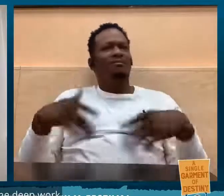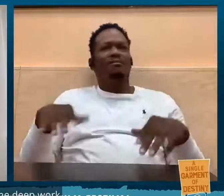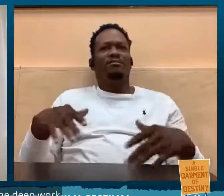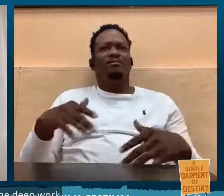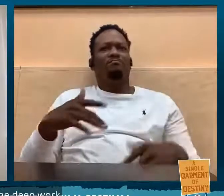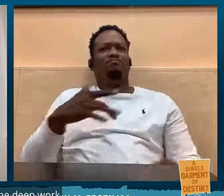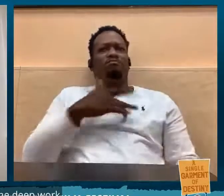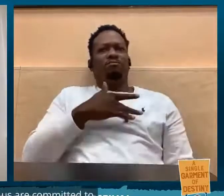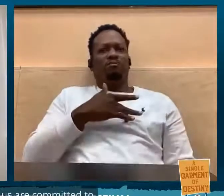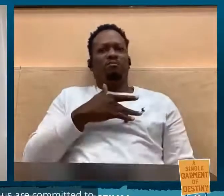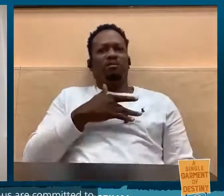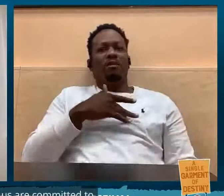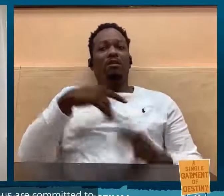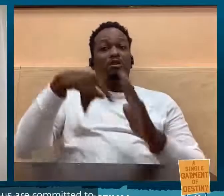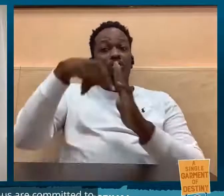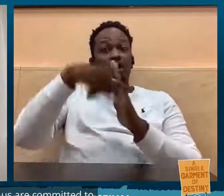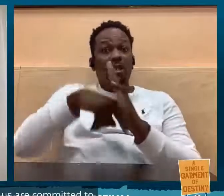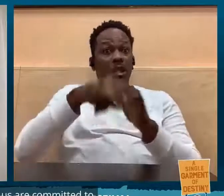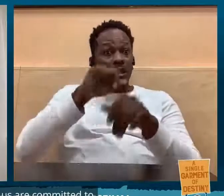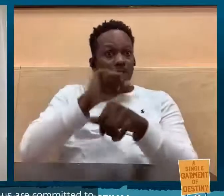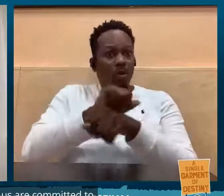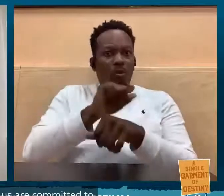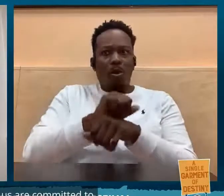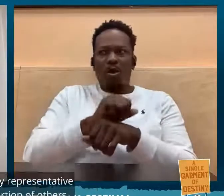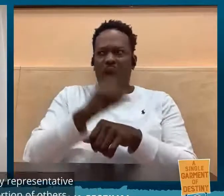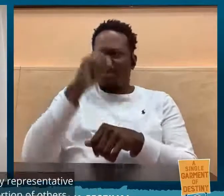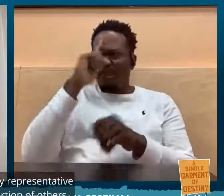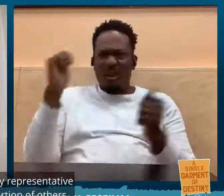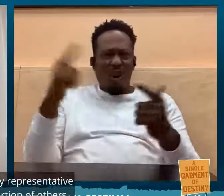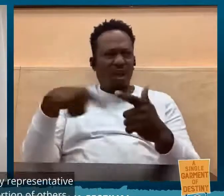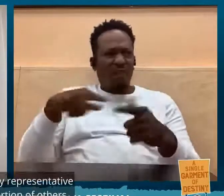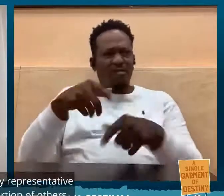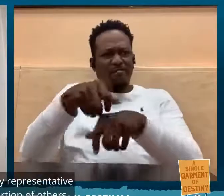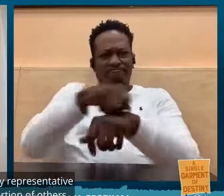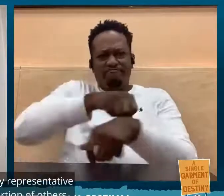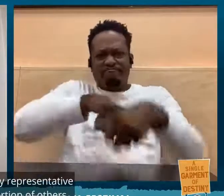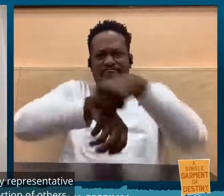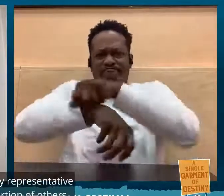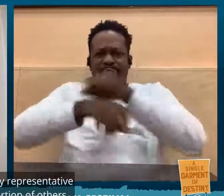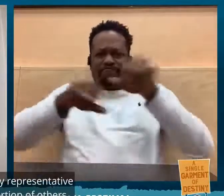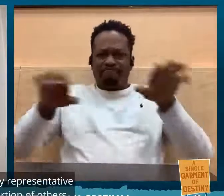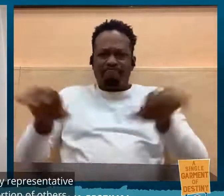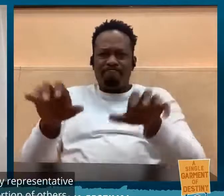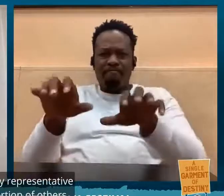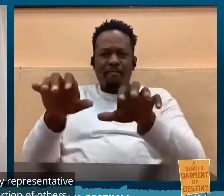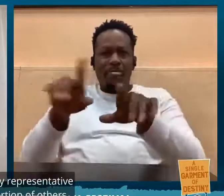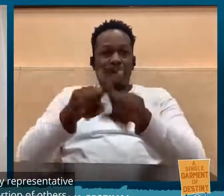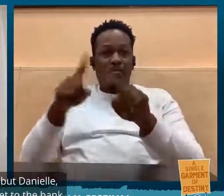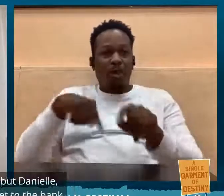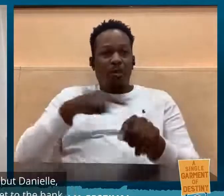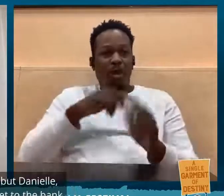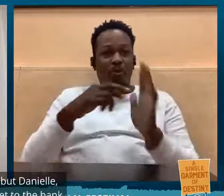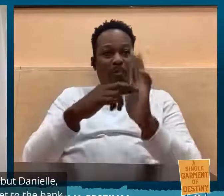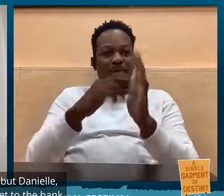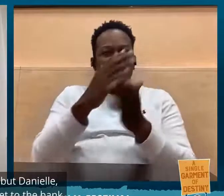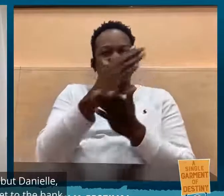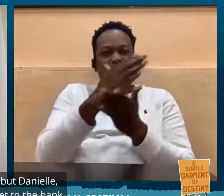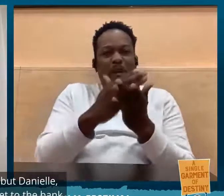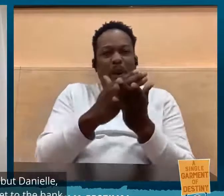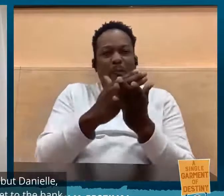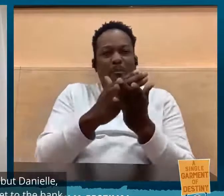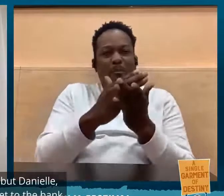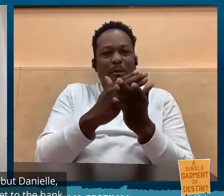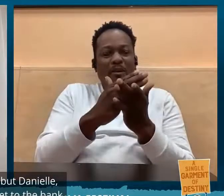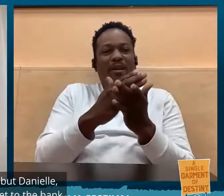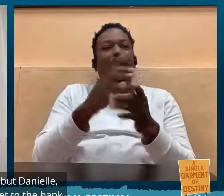so the deep work that I think all of us are committed to, and we only represent a small portion of others, is huge.